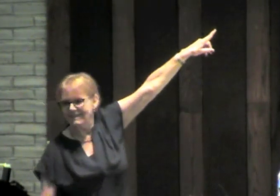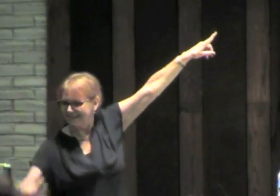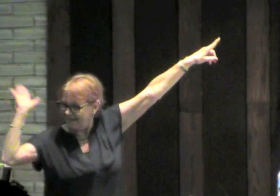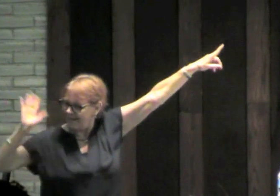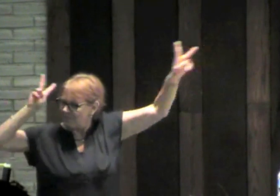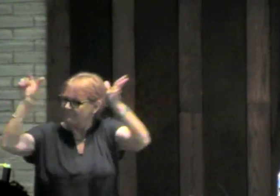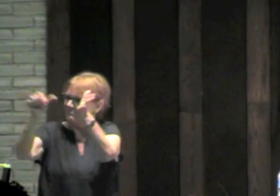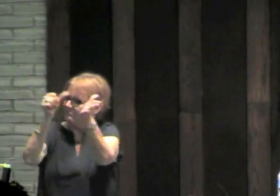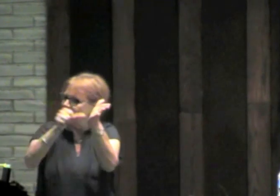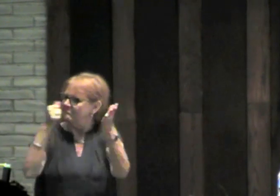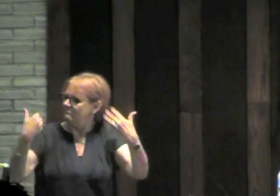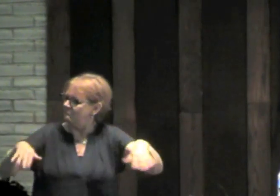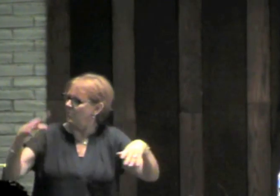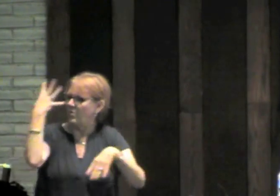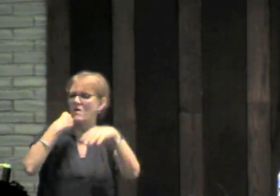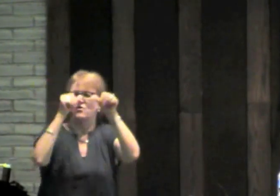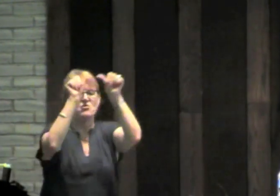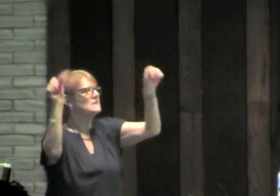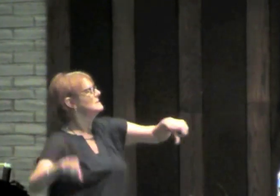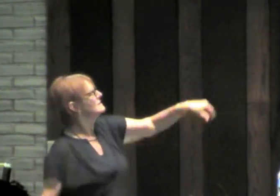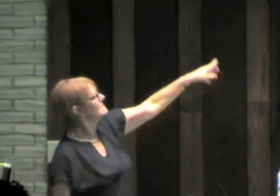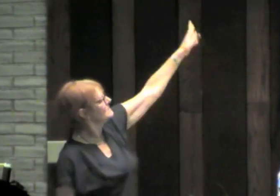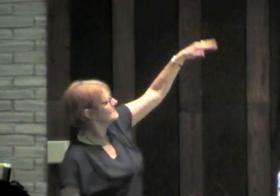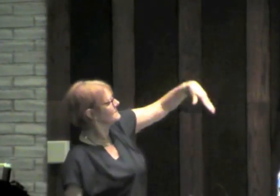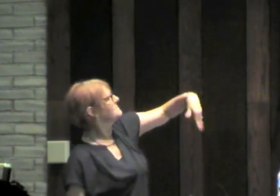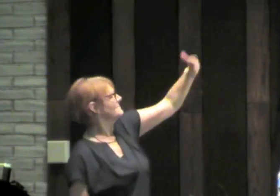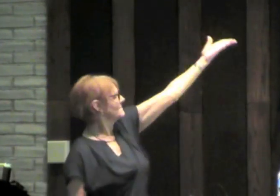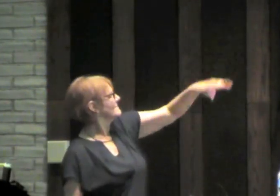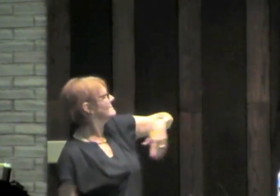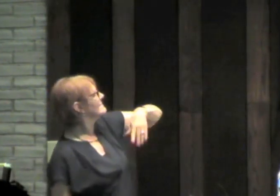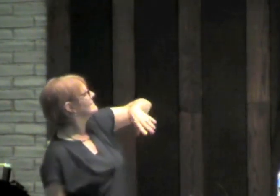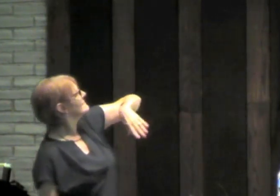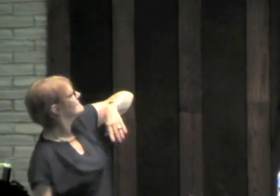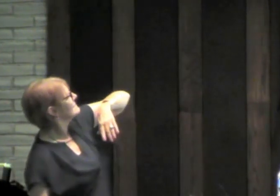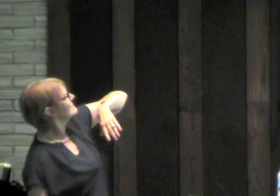was. Can you imagine? They carved this into the solid stone.